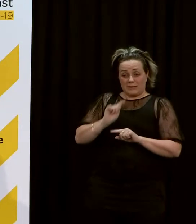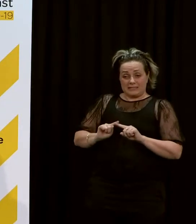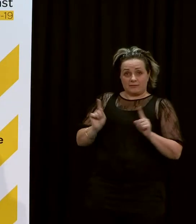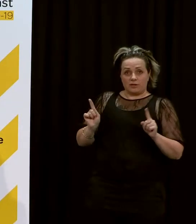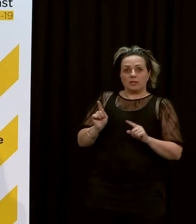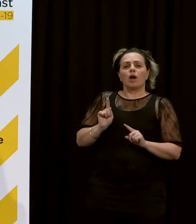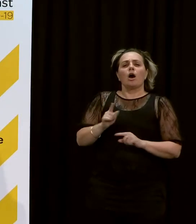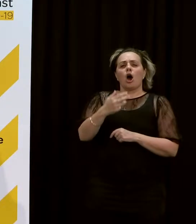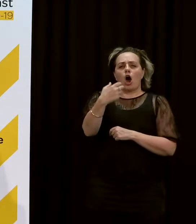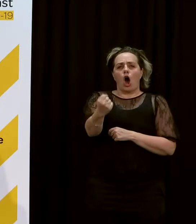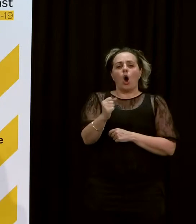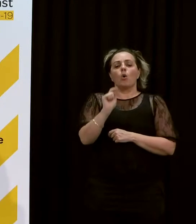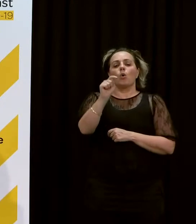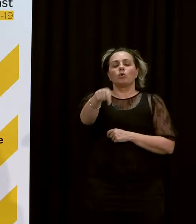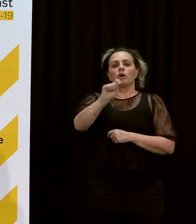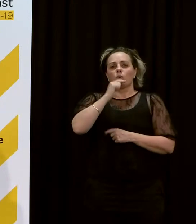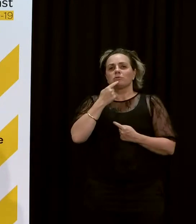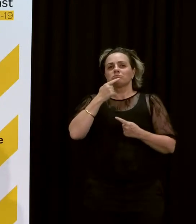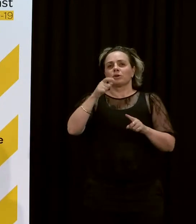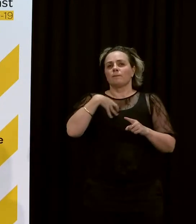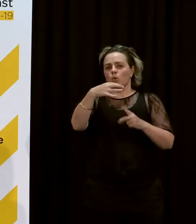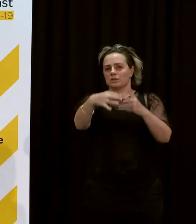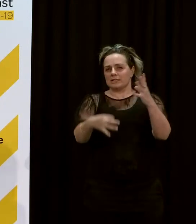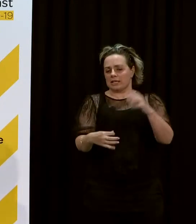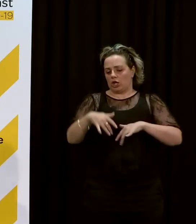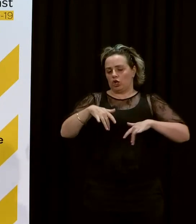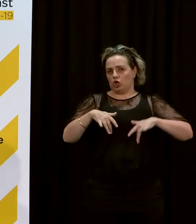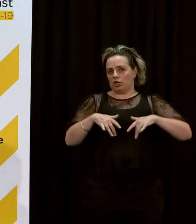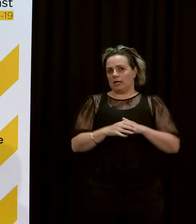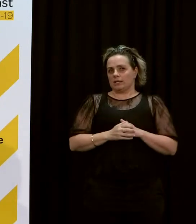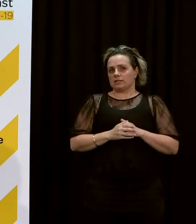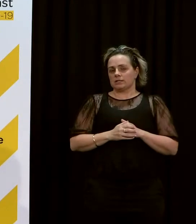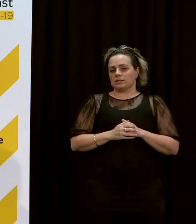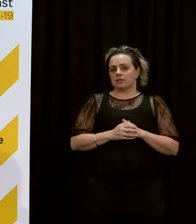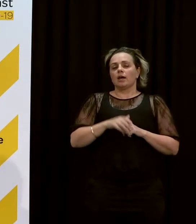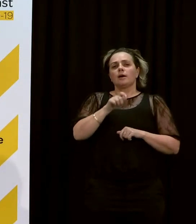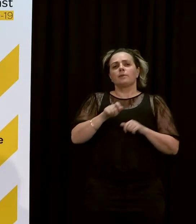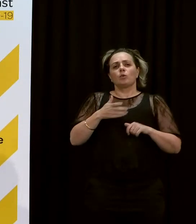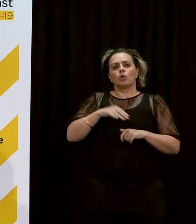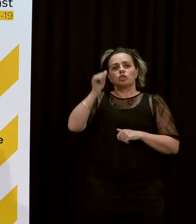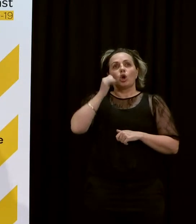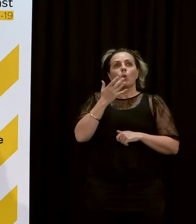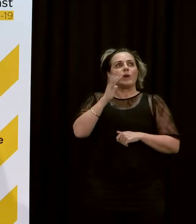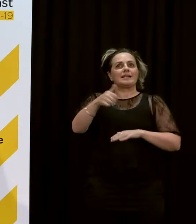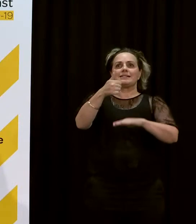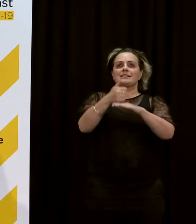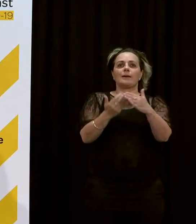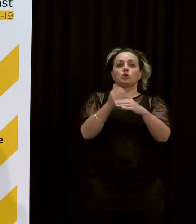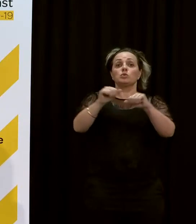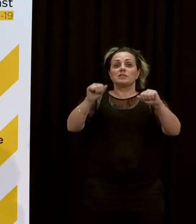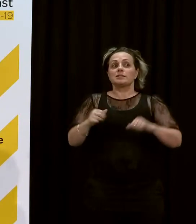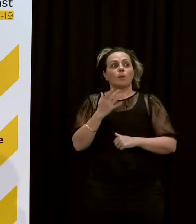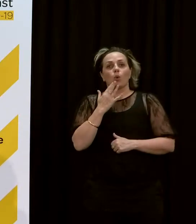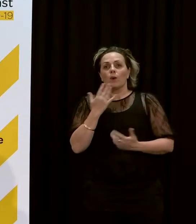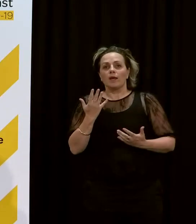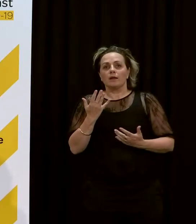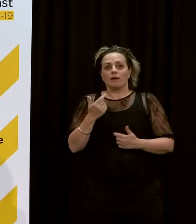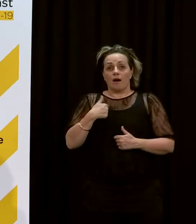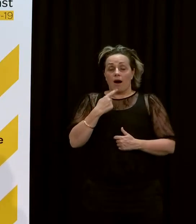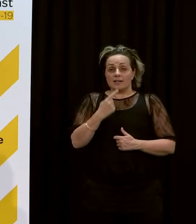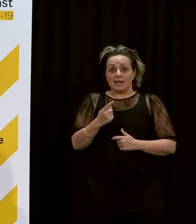it's released. But I think one of the things that people are looking for is when will we start using it? And my message is when we have a